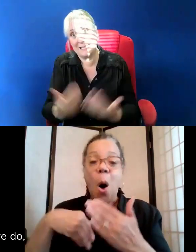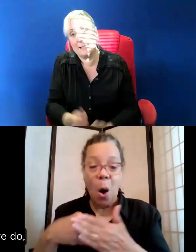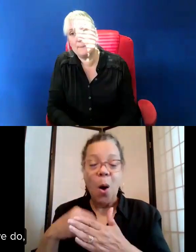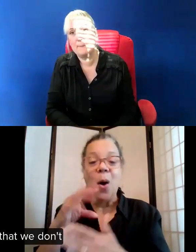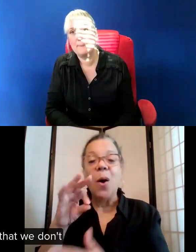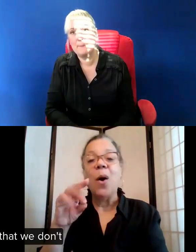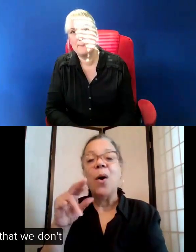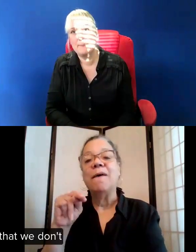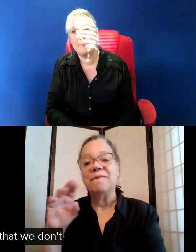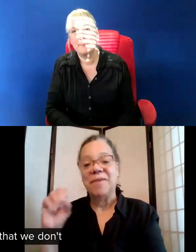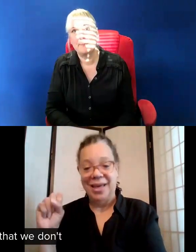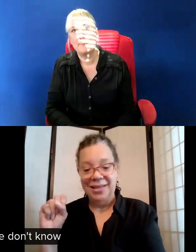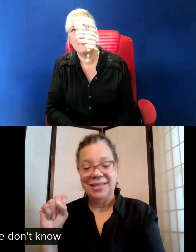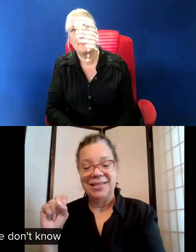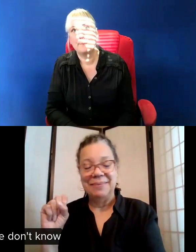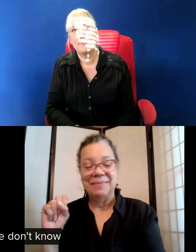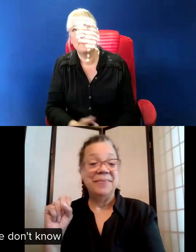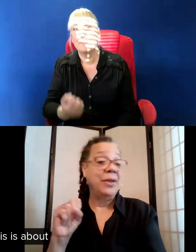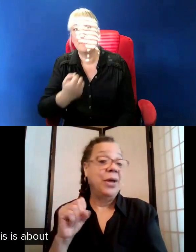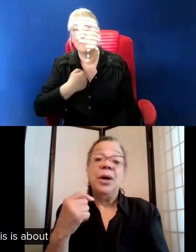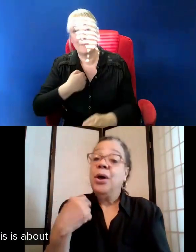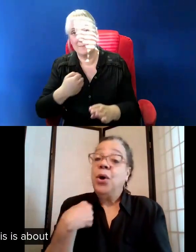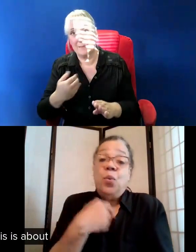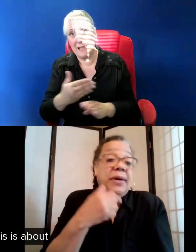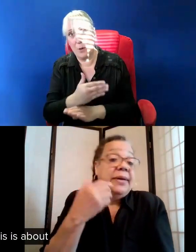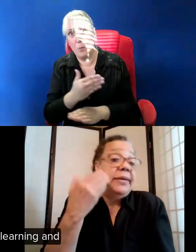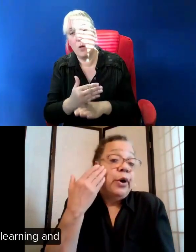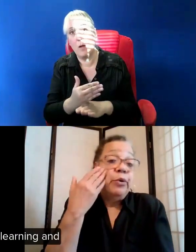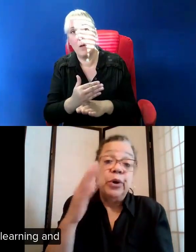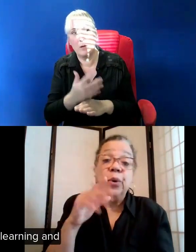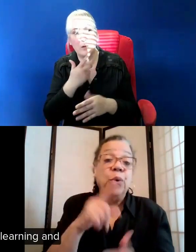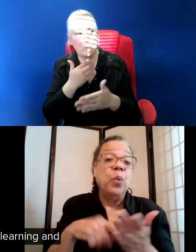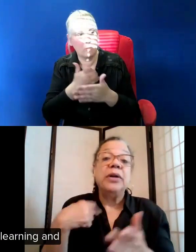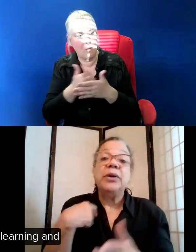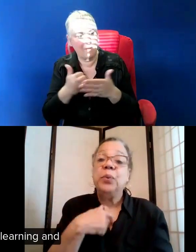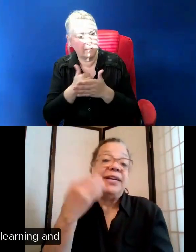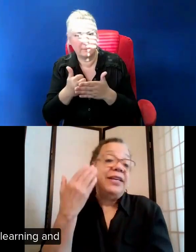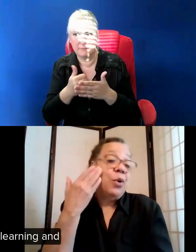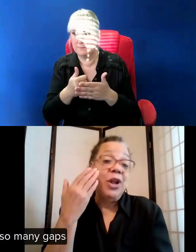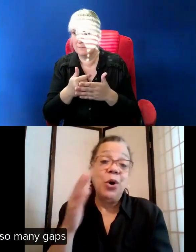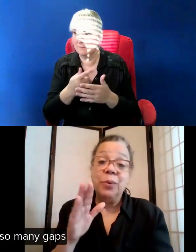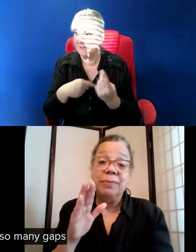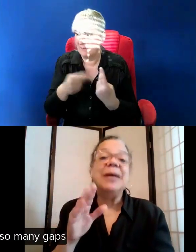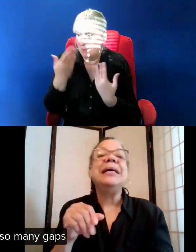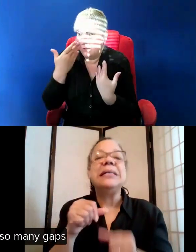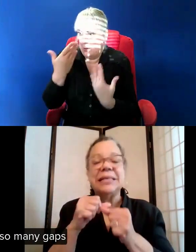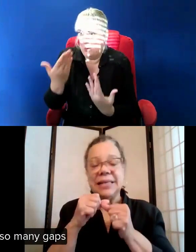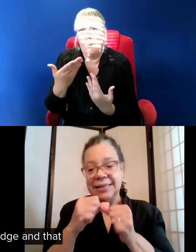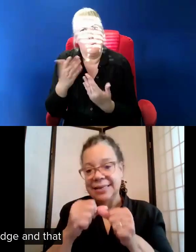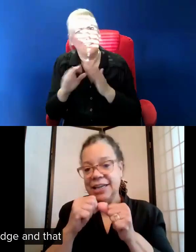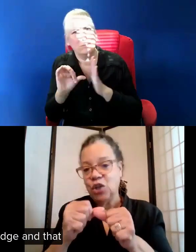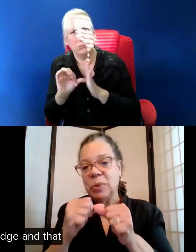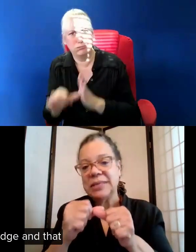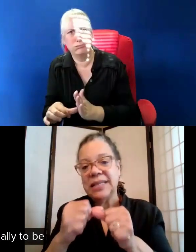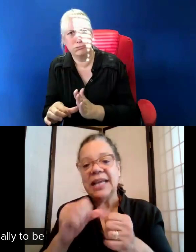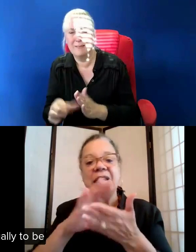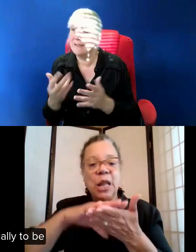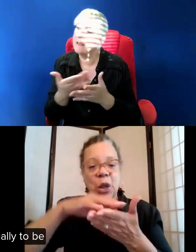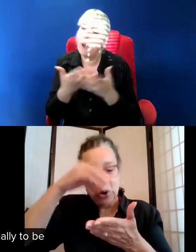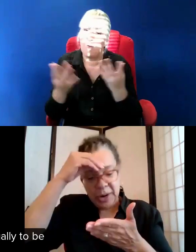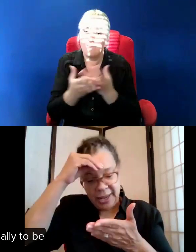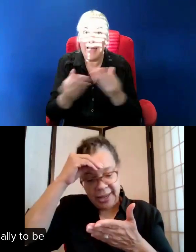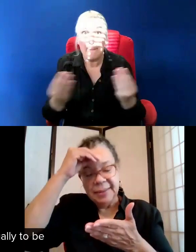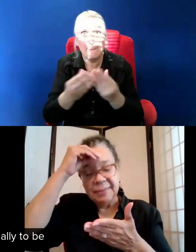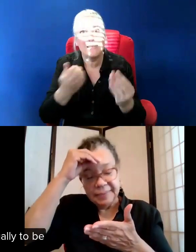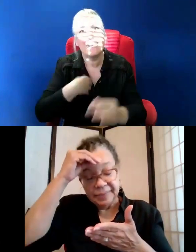the work that we do, we often say that we don't know what we don't know, and that this is about continuously learning, and that there are so many gaps in our knowledge, and that's